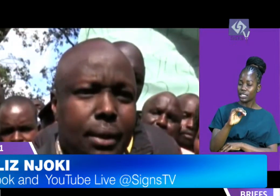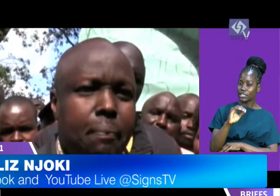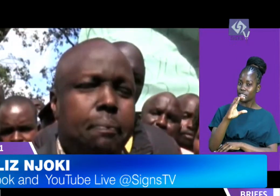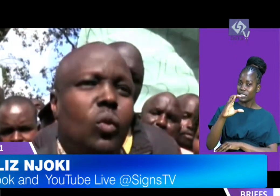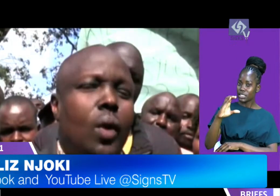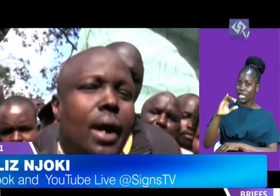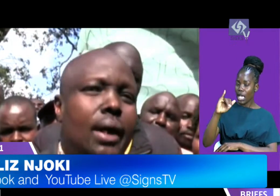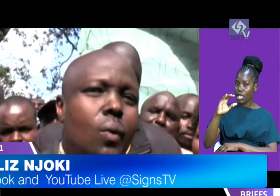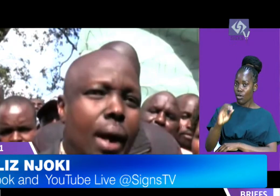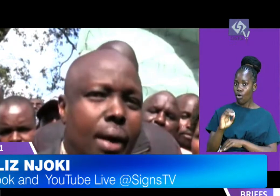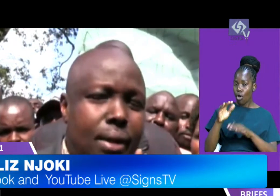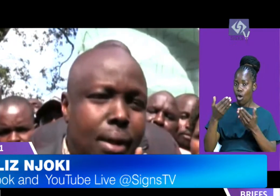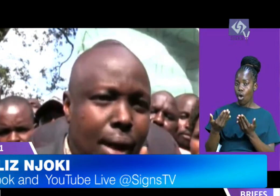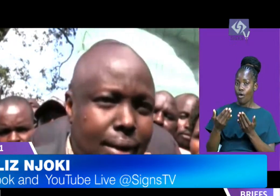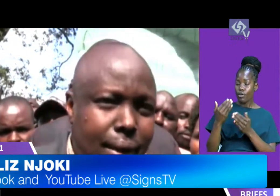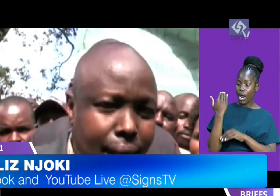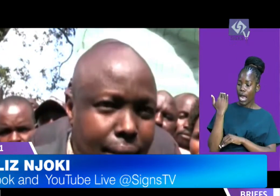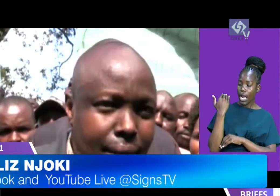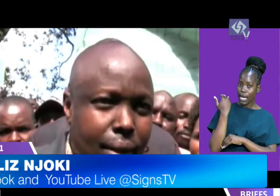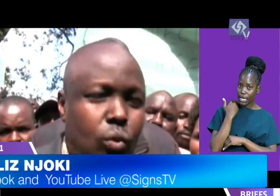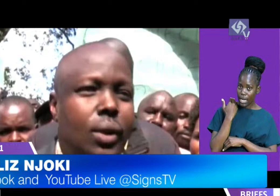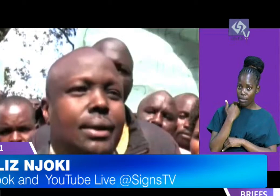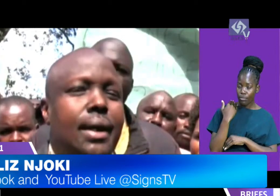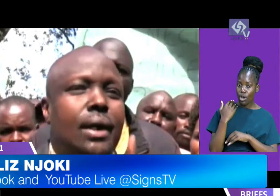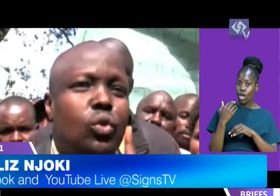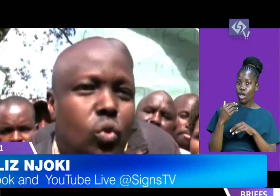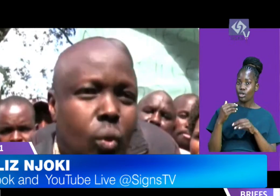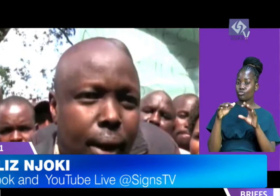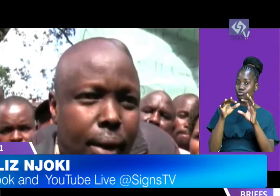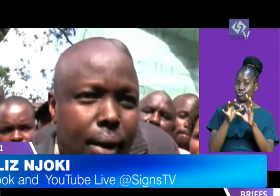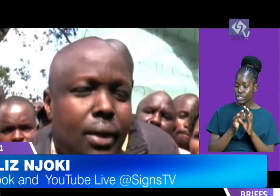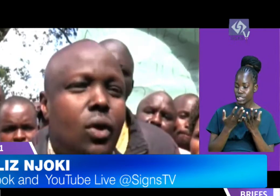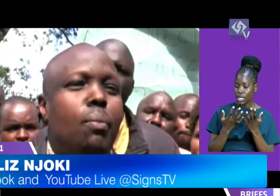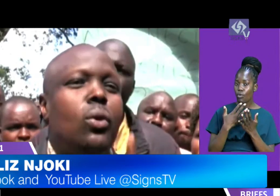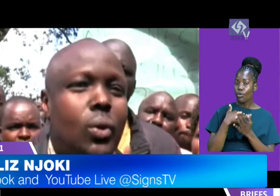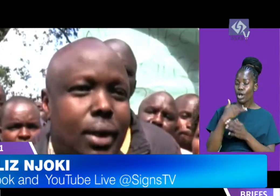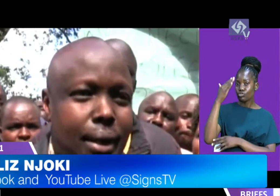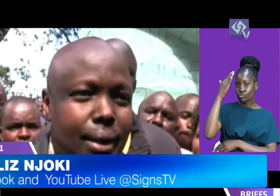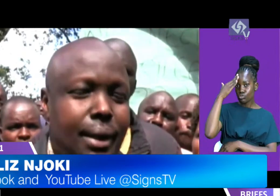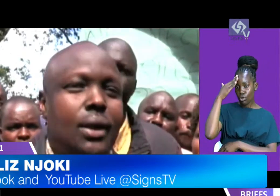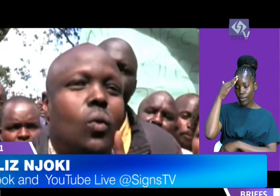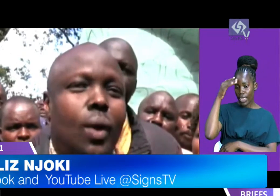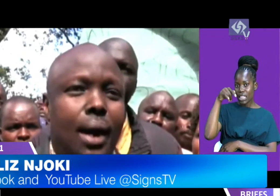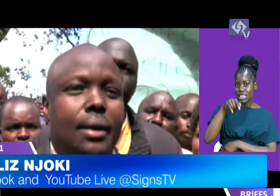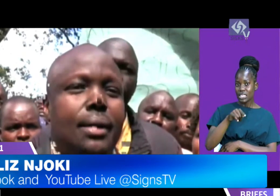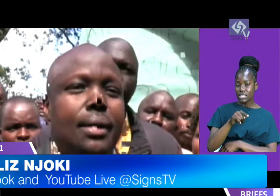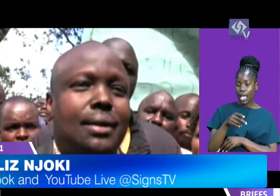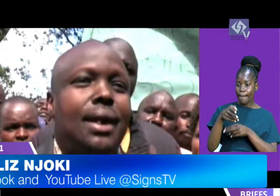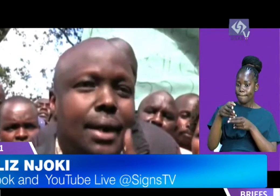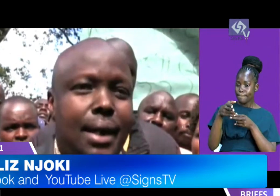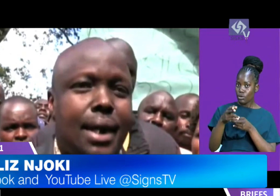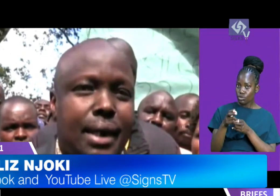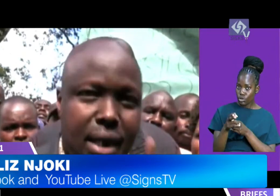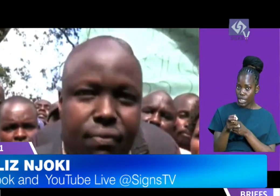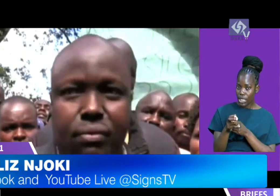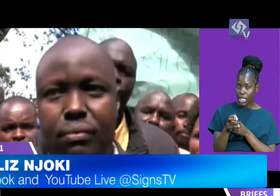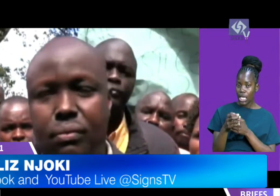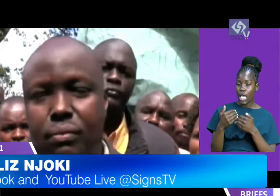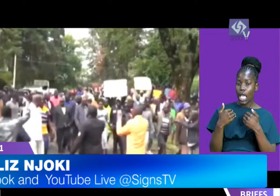crime unit waende wafanye ballistic analysis. Tunataka tujue hiyo bunduki ilikuwa na askari gani ya KDF.